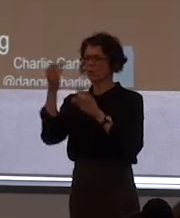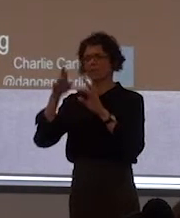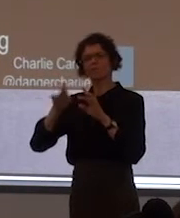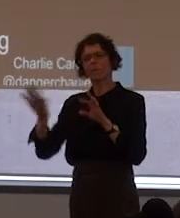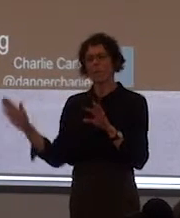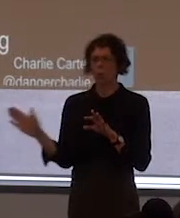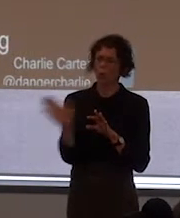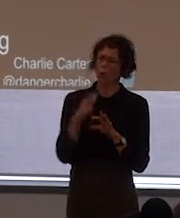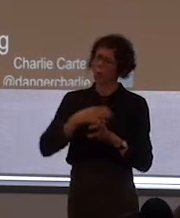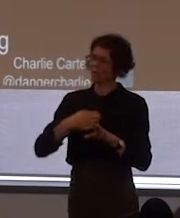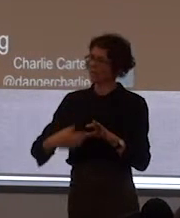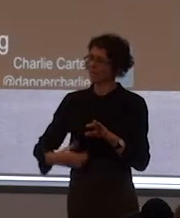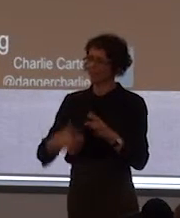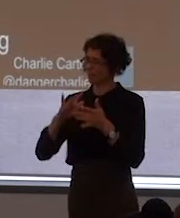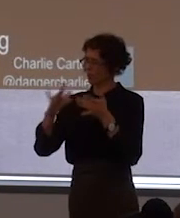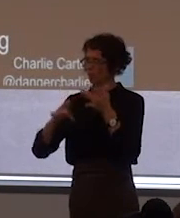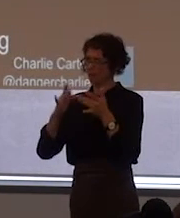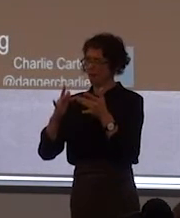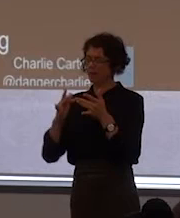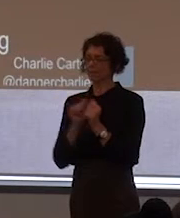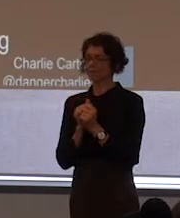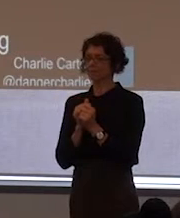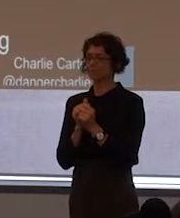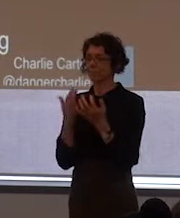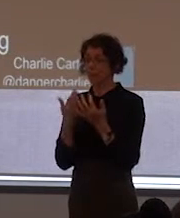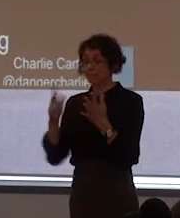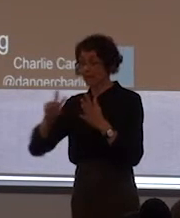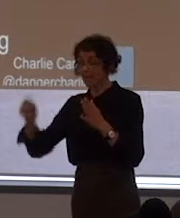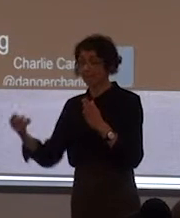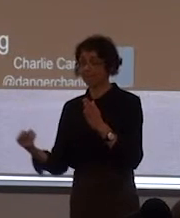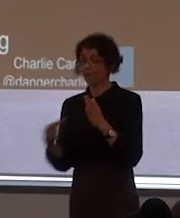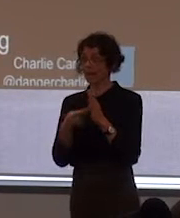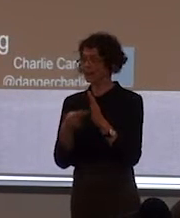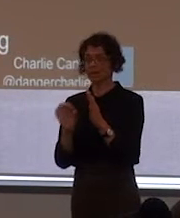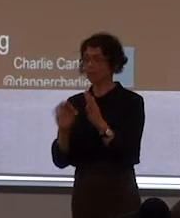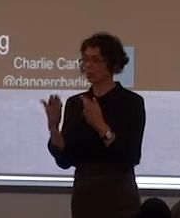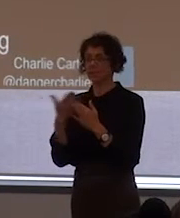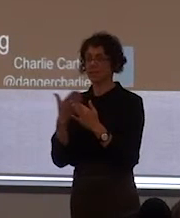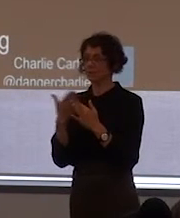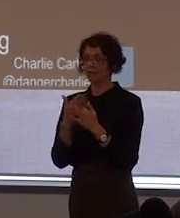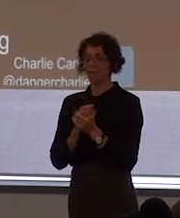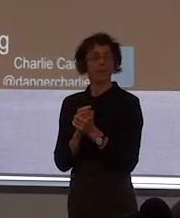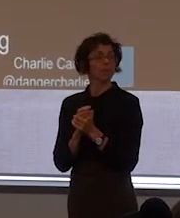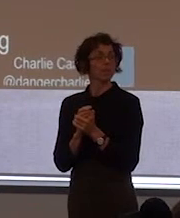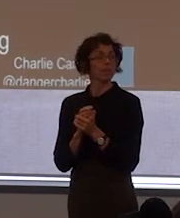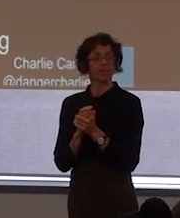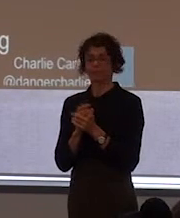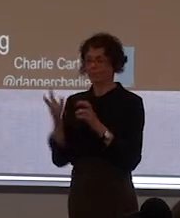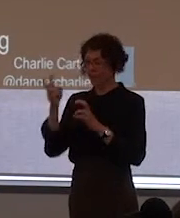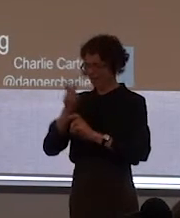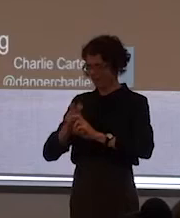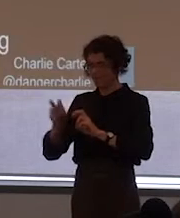federal government must meet those standards at the moment. Many plugins are not accessible, and evaluating each can